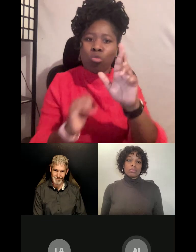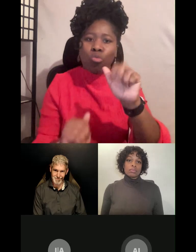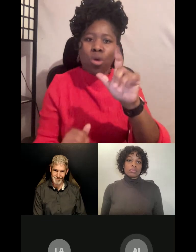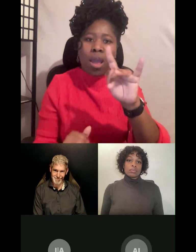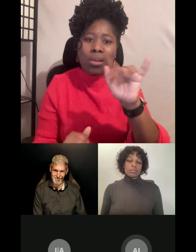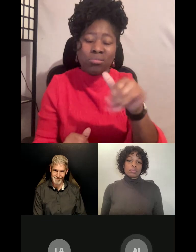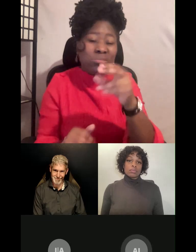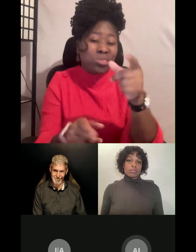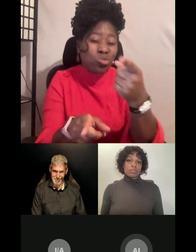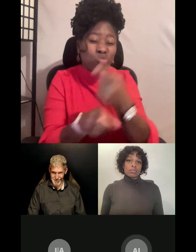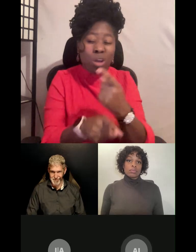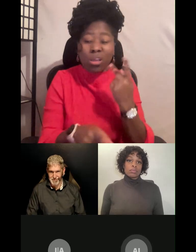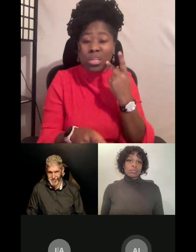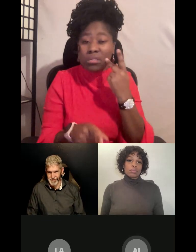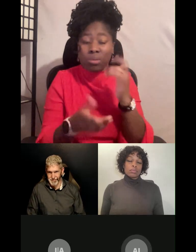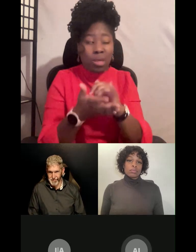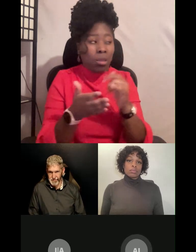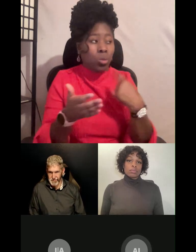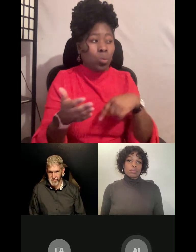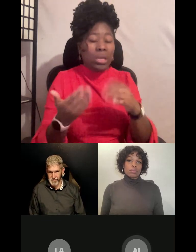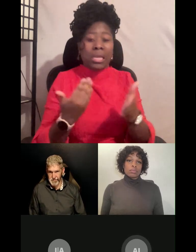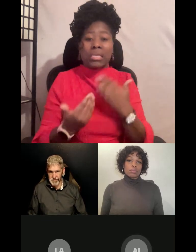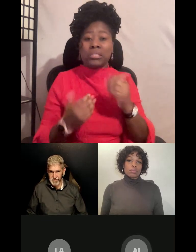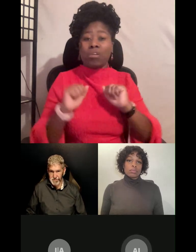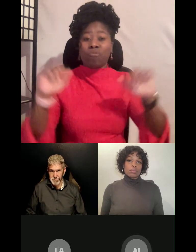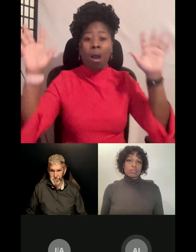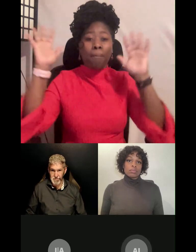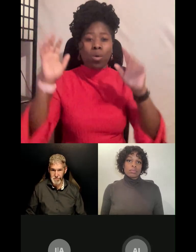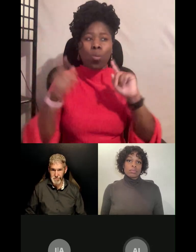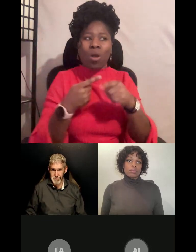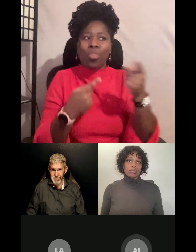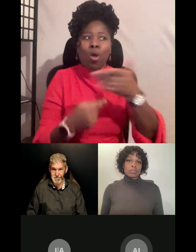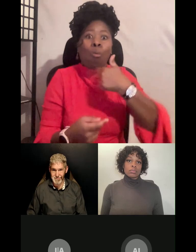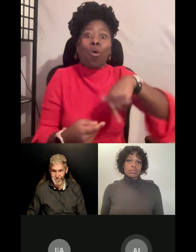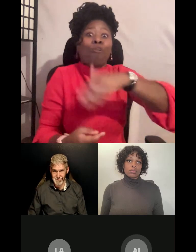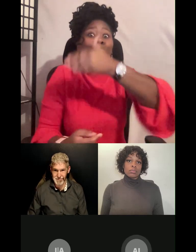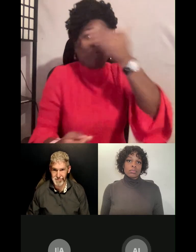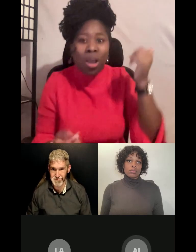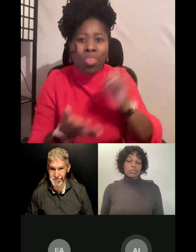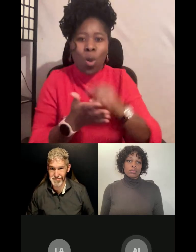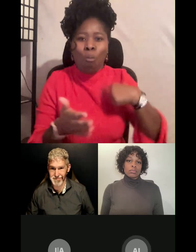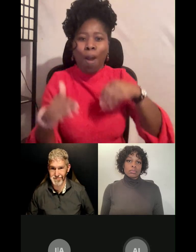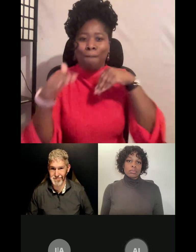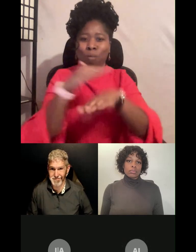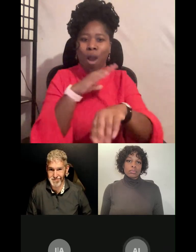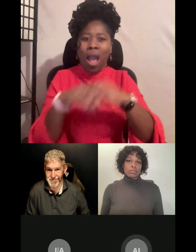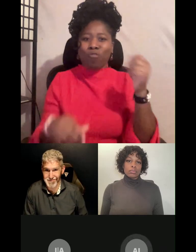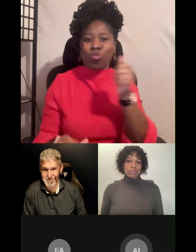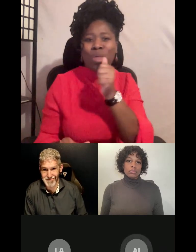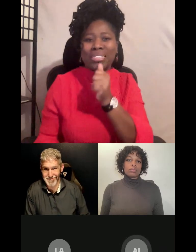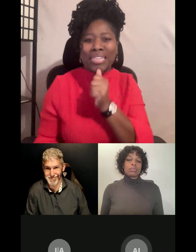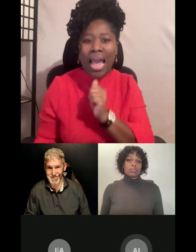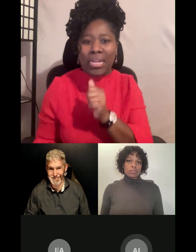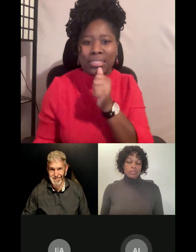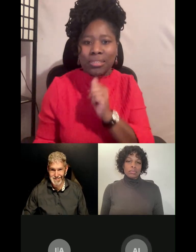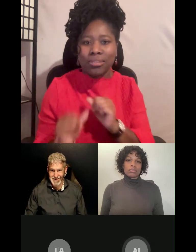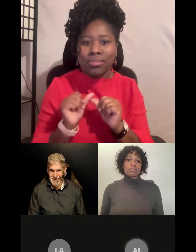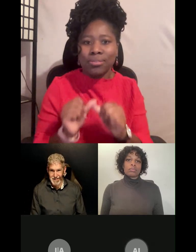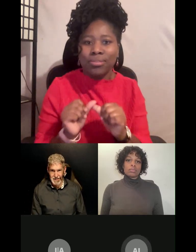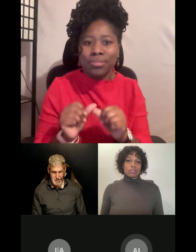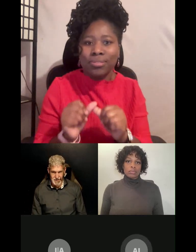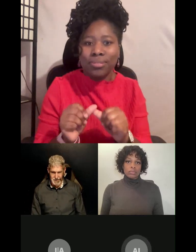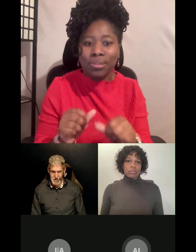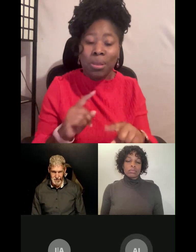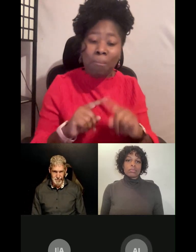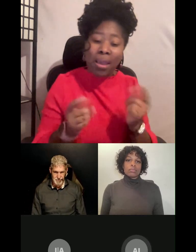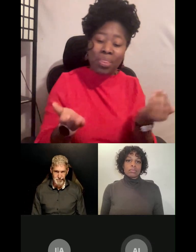community, but also making your dreams become a reality because you're right. It is easy to give up. We